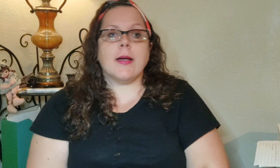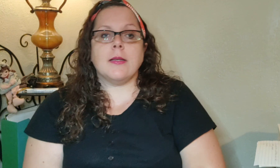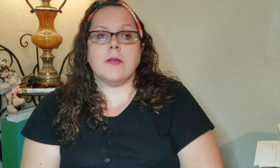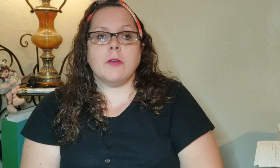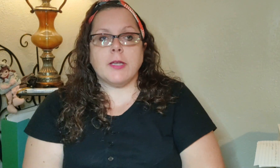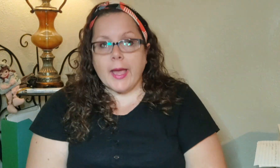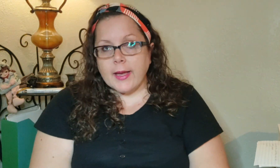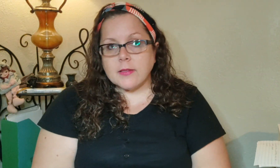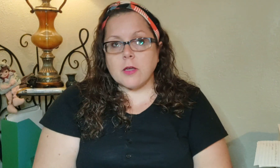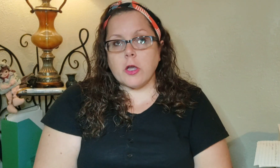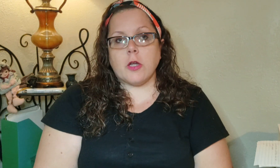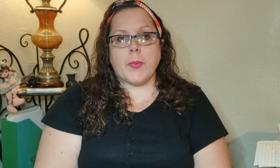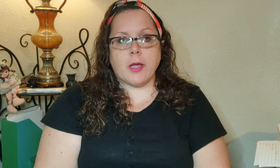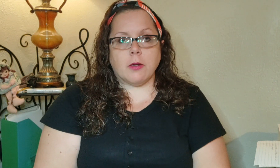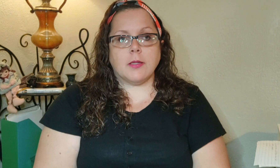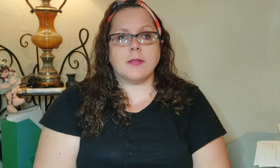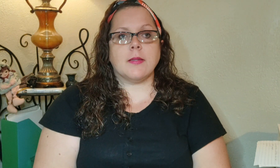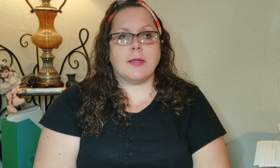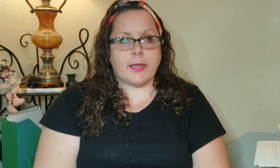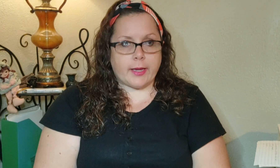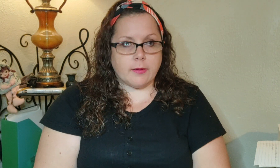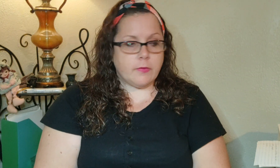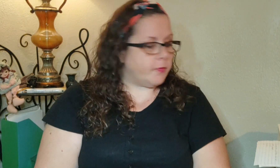And if you were to ask, are your parents deaf?